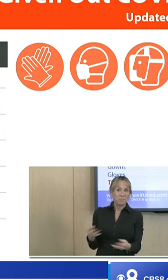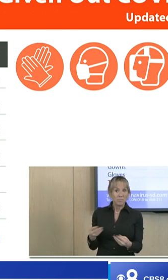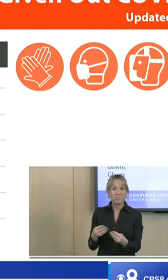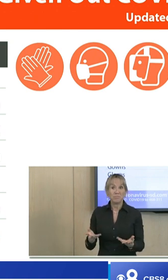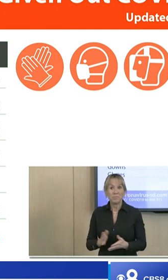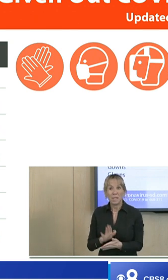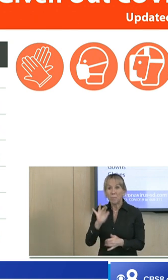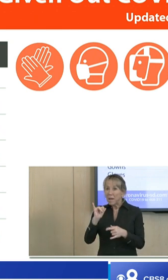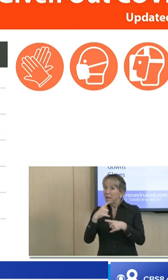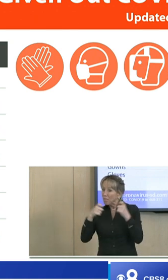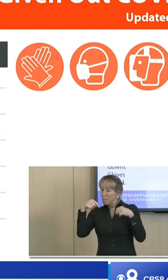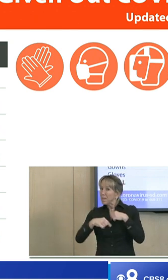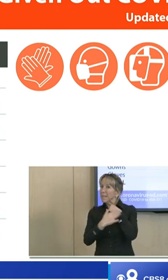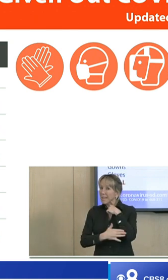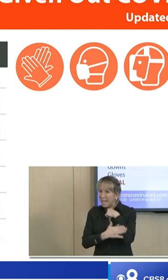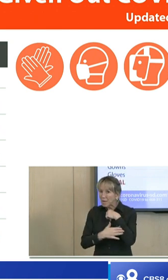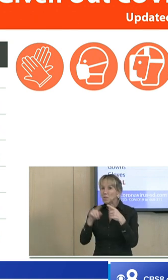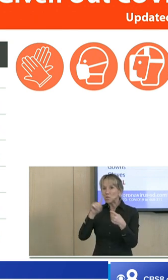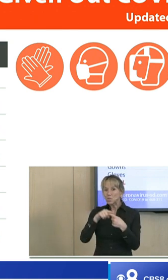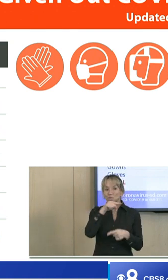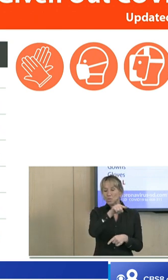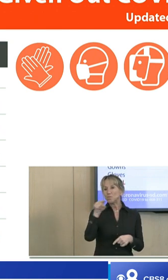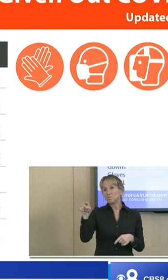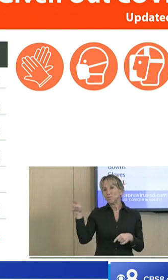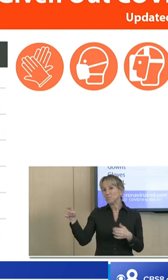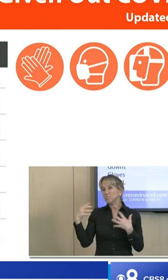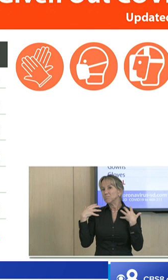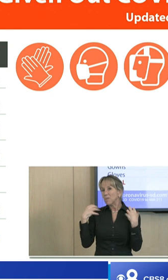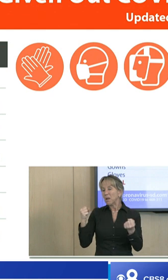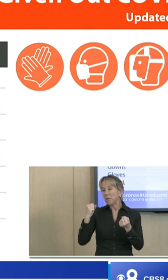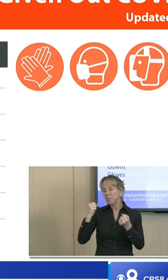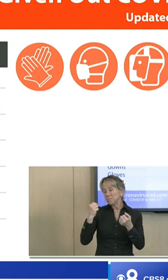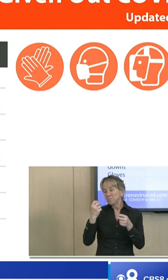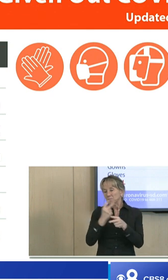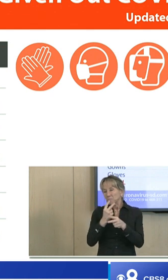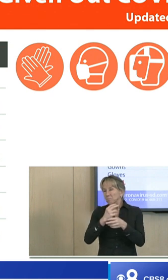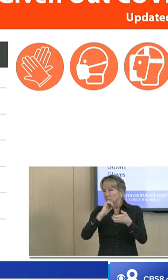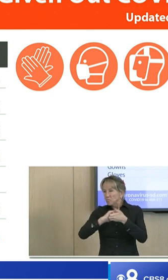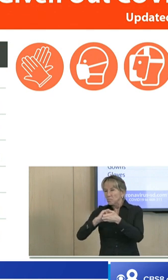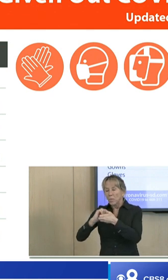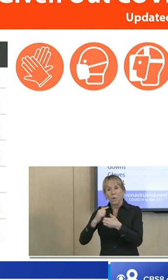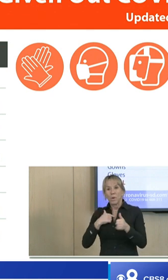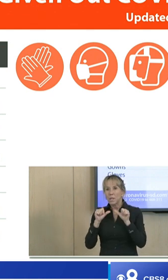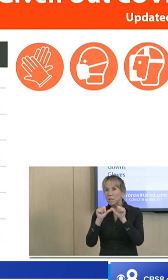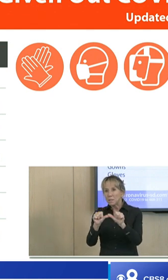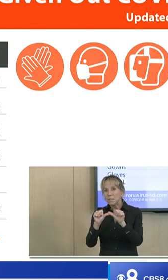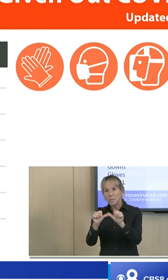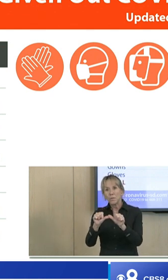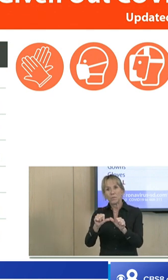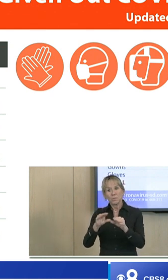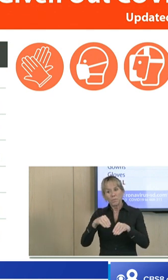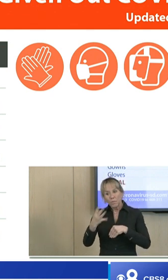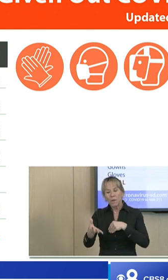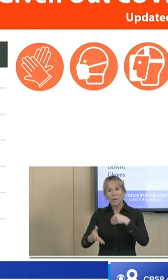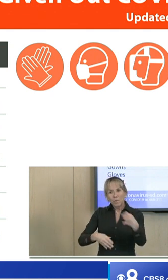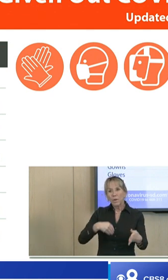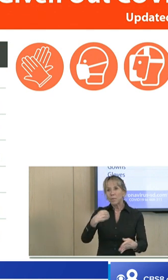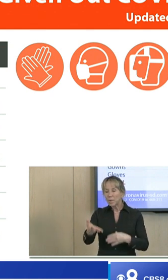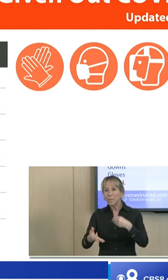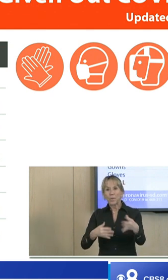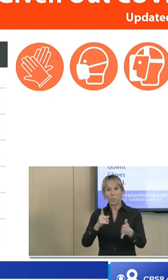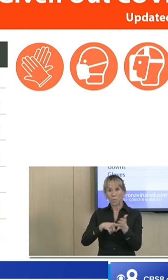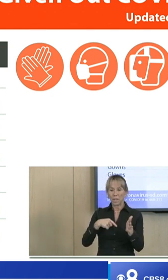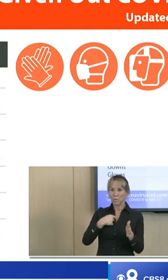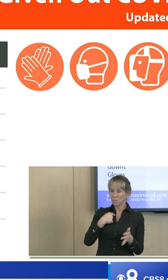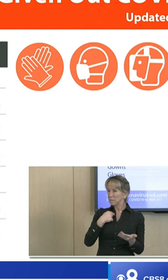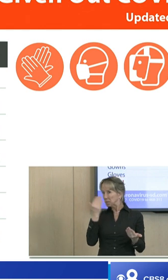been distributed by the County of San Diego to our healthcare partners, and we continue to do everything we can to provide to them what we believe they